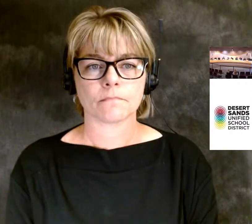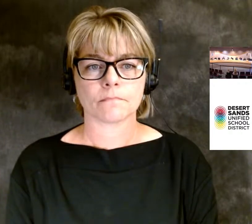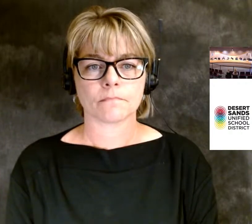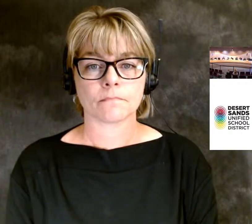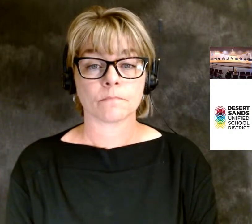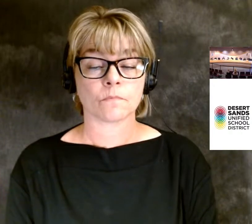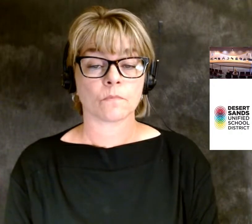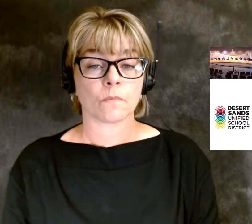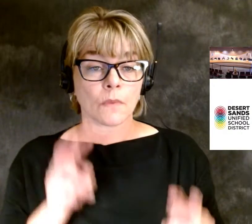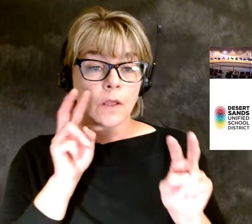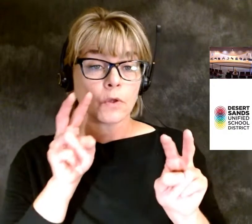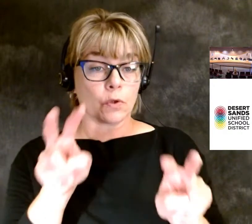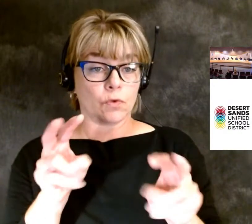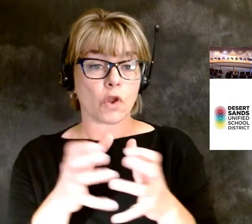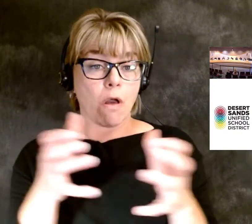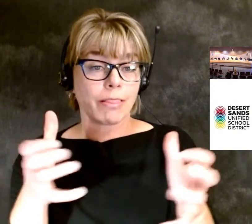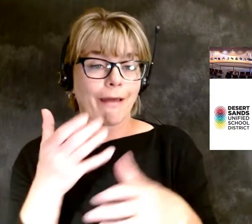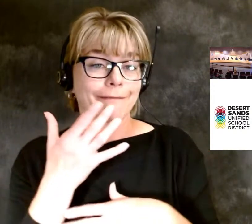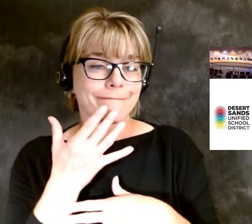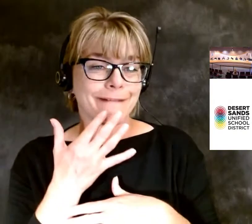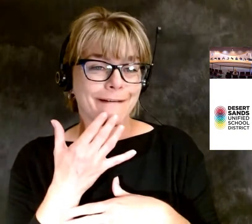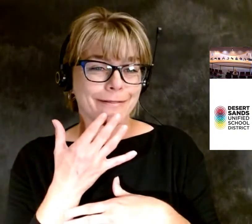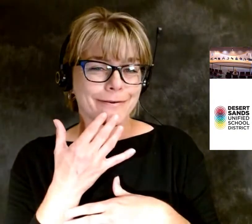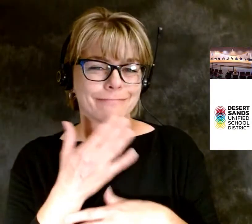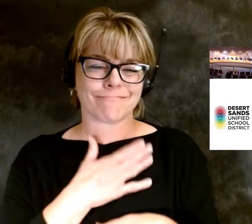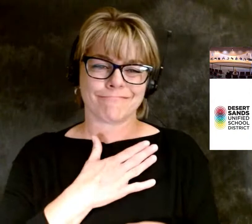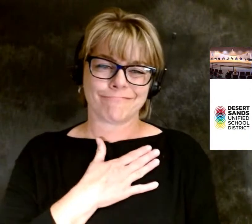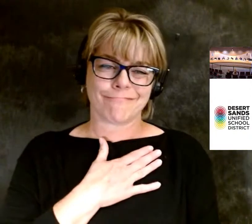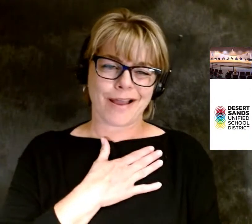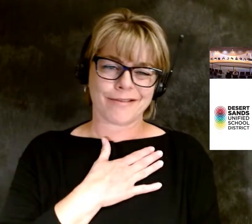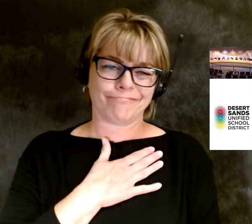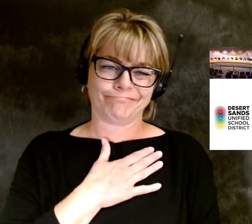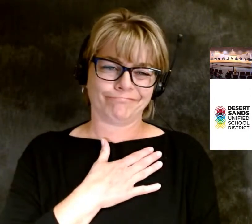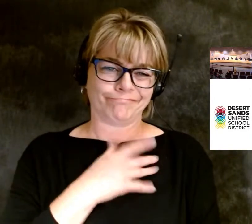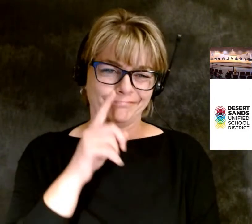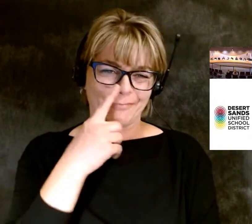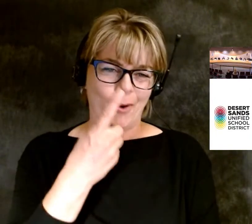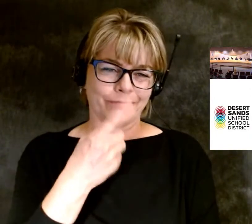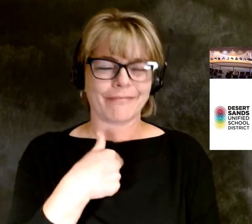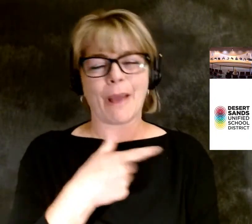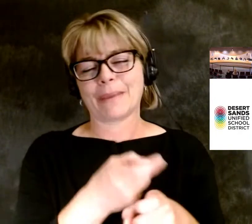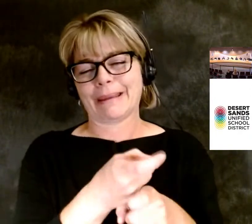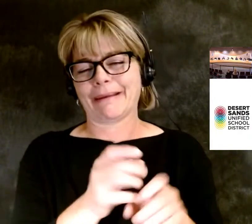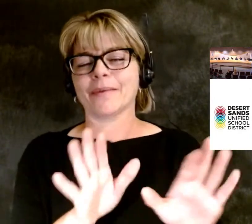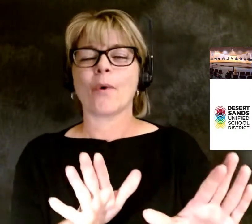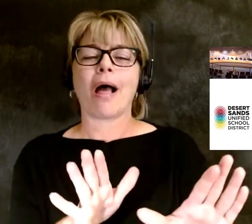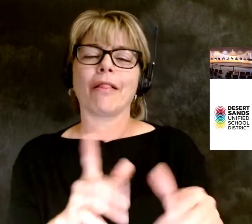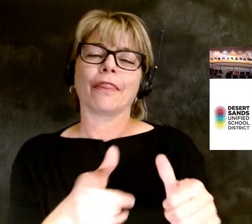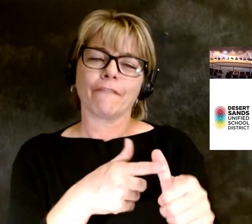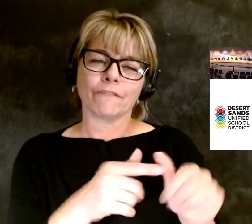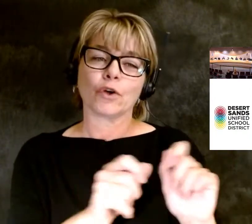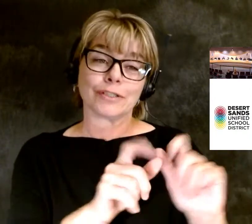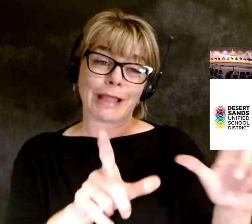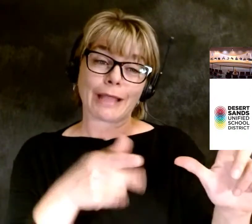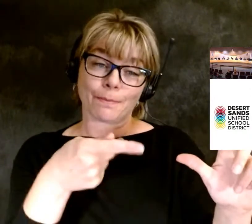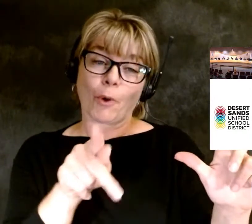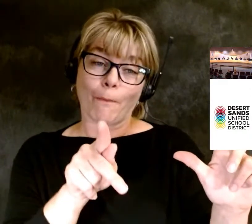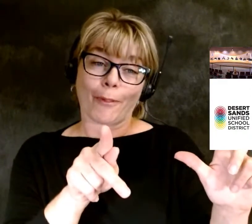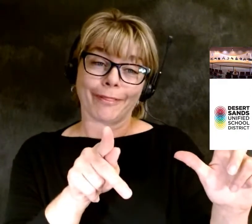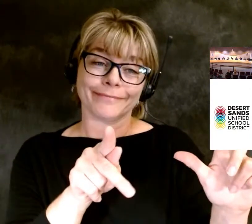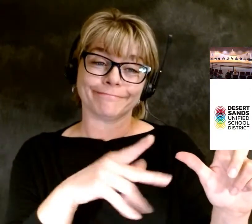So you saw a lot of color. Mine's not gonna have a lot of color. I'm kidding. Well, just the first slide, it's purple.